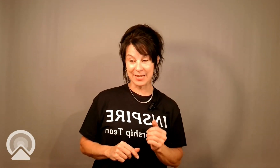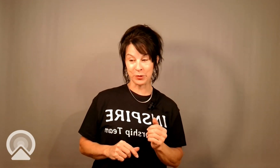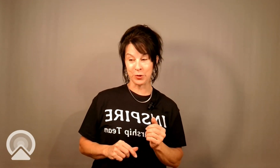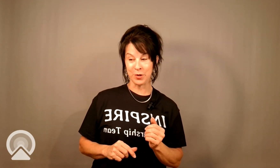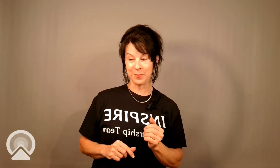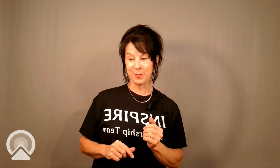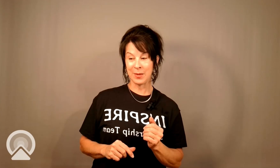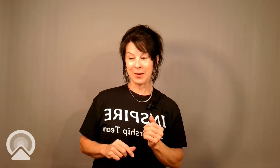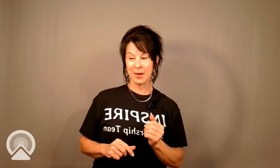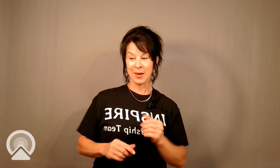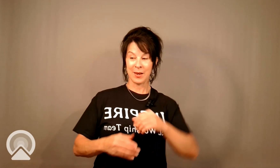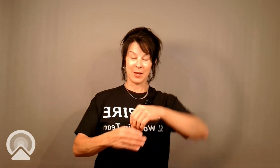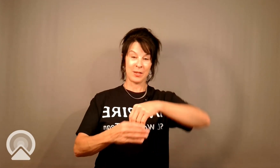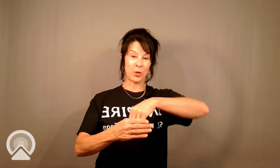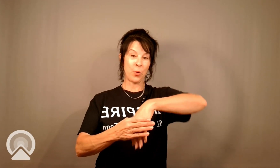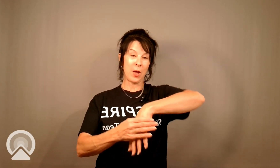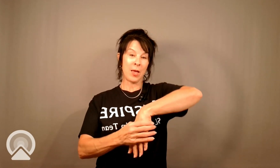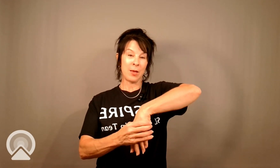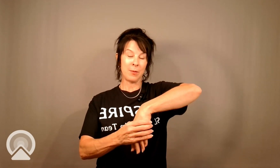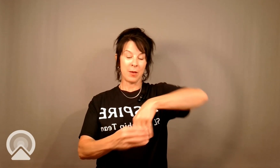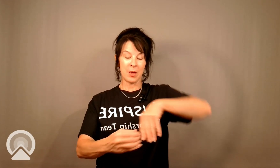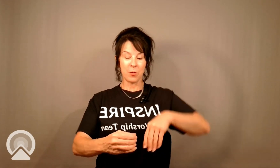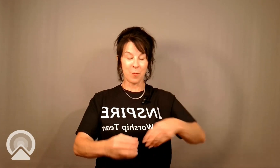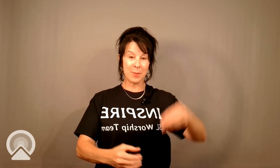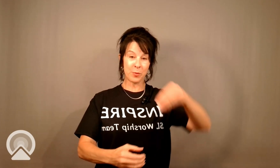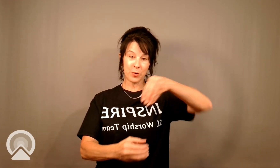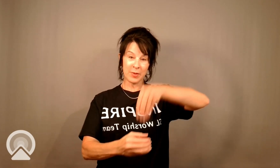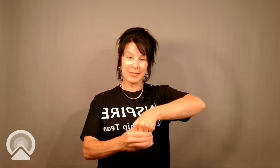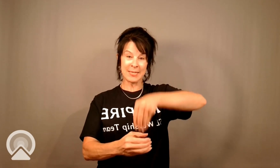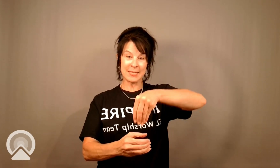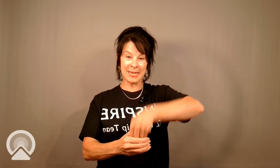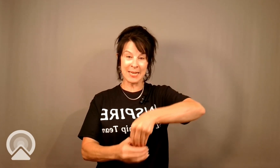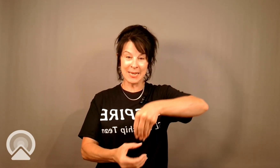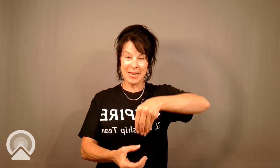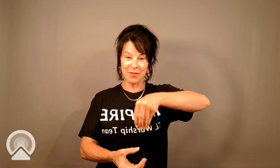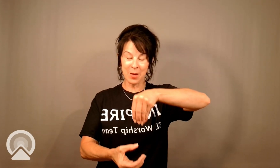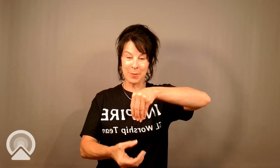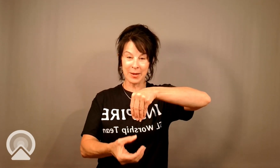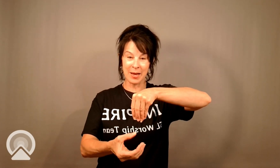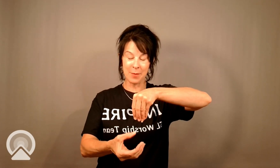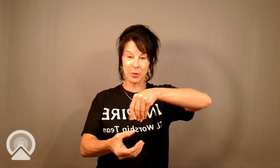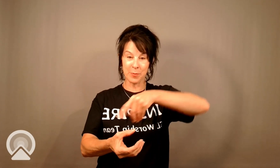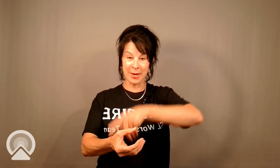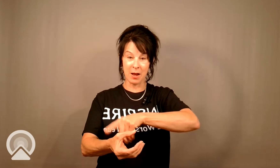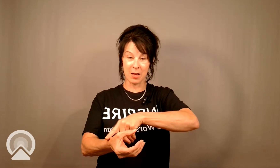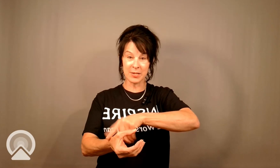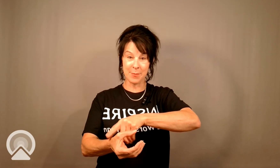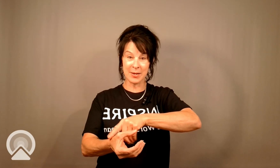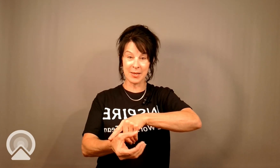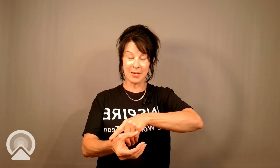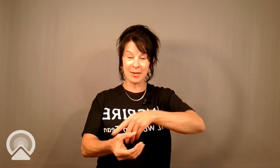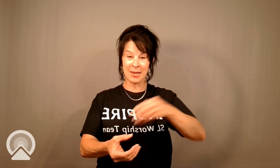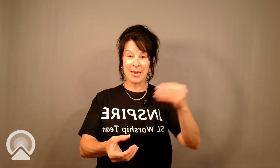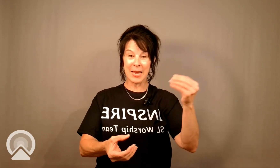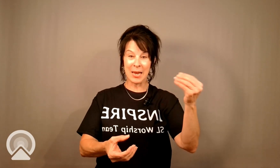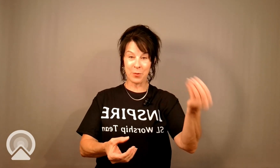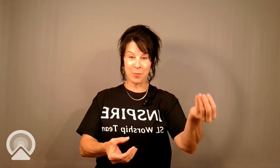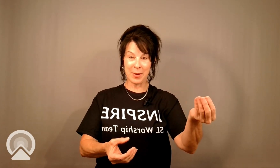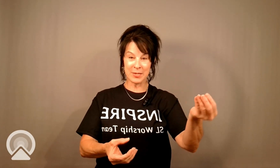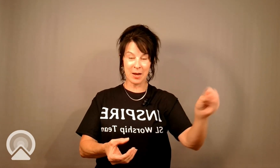desert. So remember, this is in. I've got my cup with my non-dominant, and with my